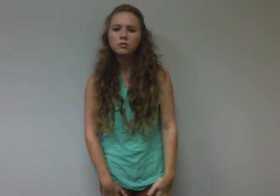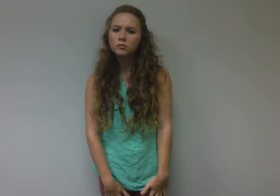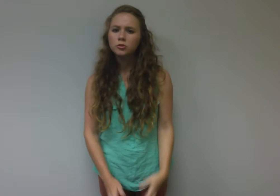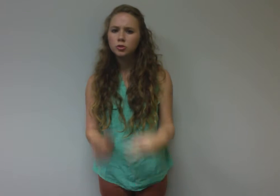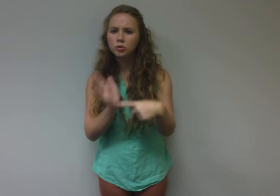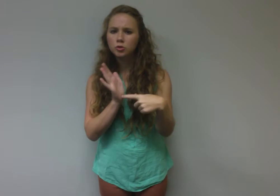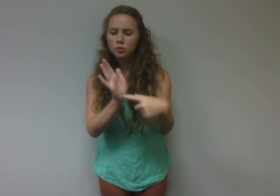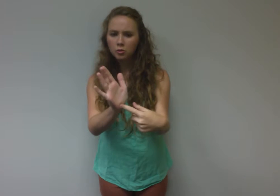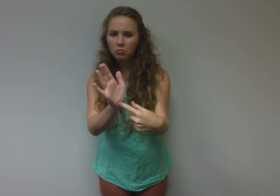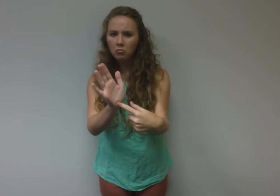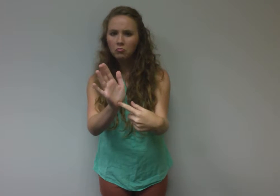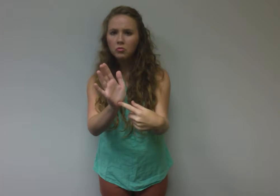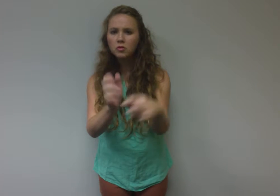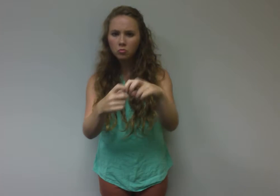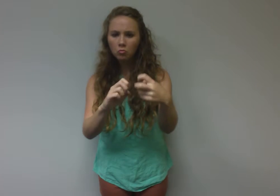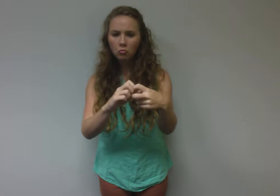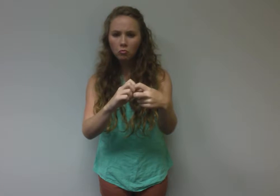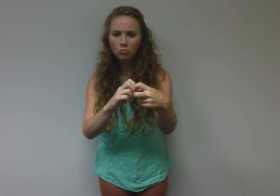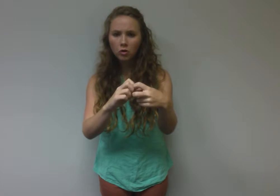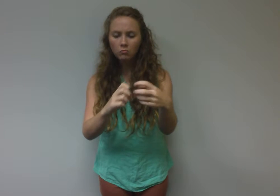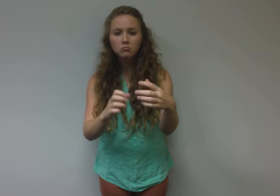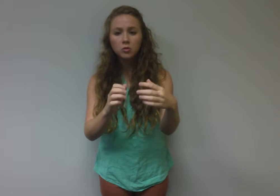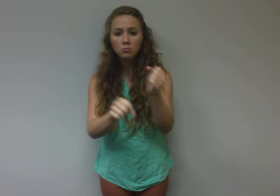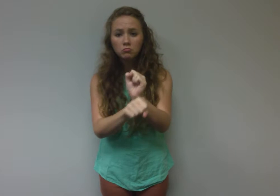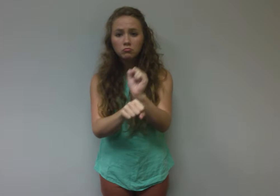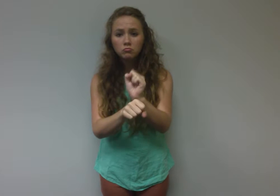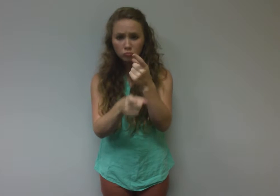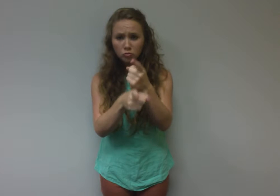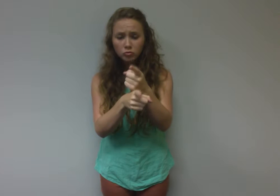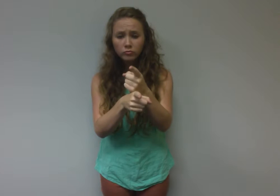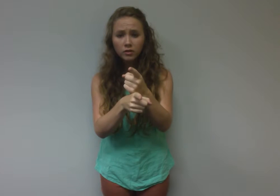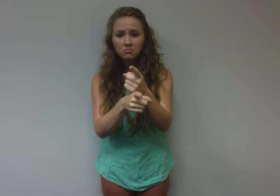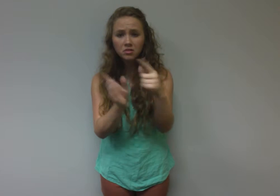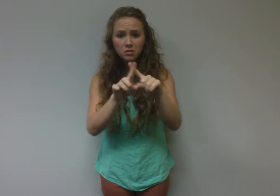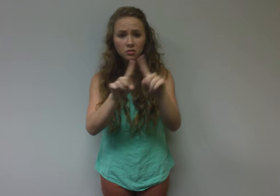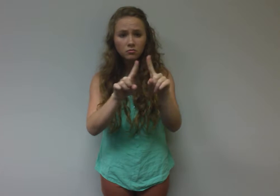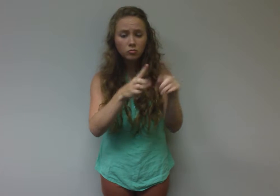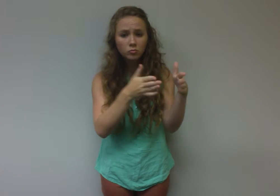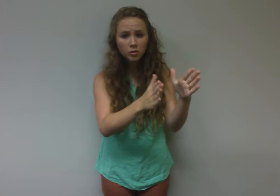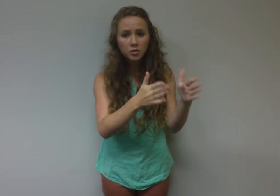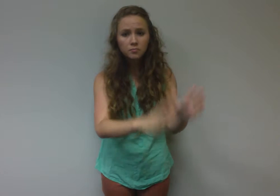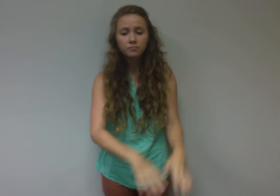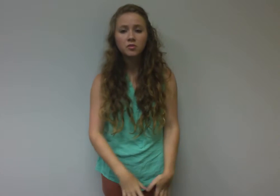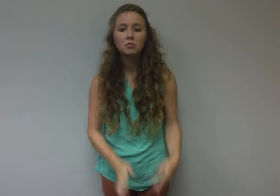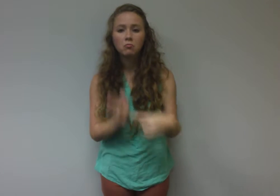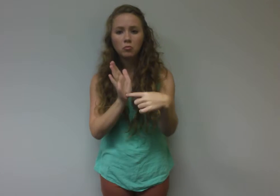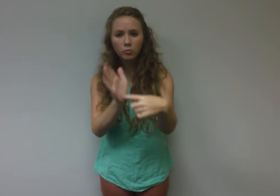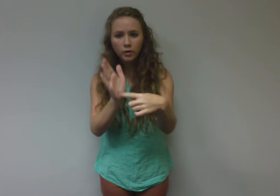just to give you the intuition of 11 plus 4. So if I had, let's say, 11 balls, let's see. 1, 2, 3, 4,